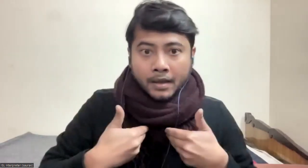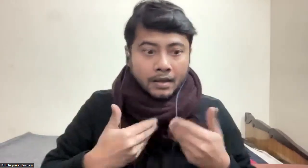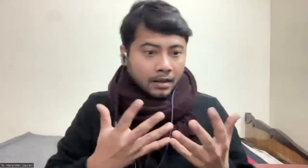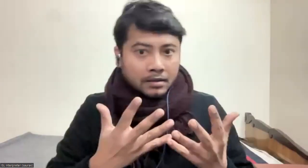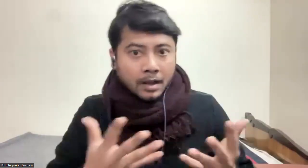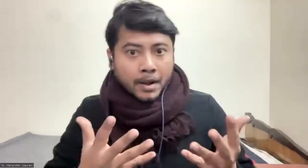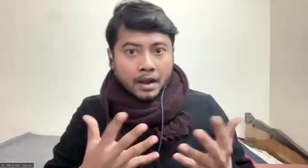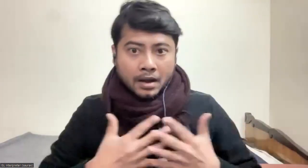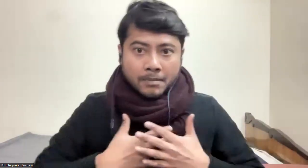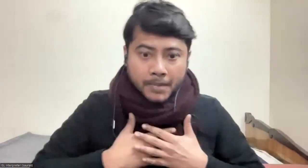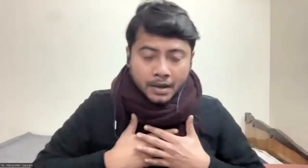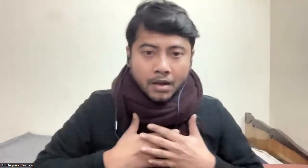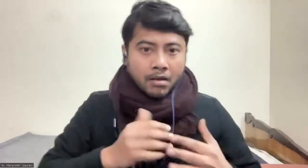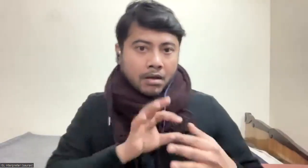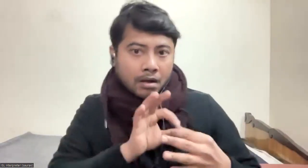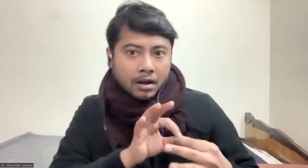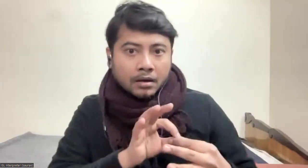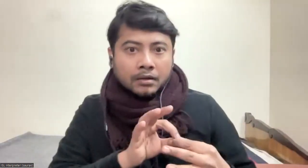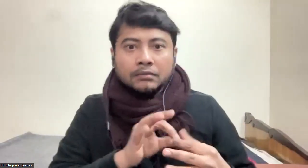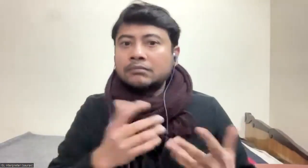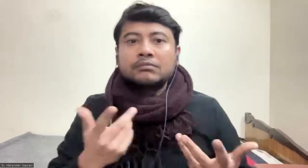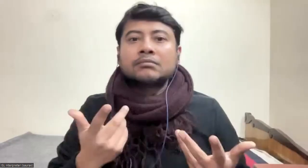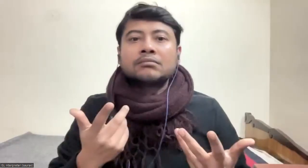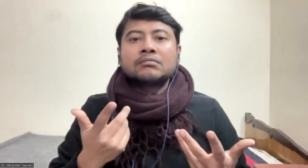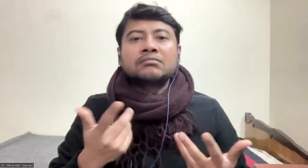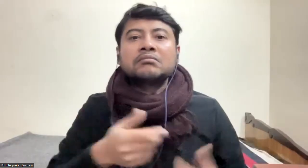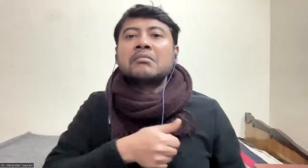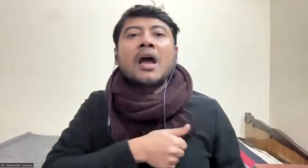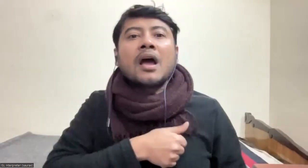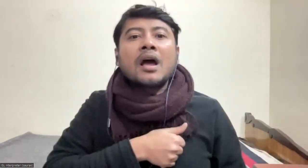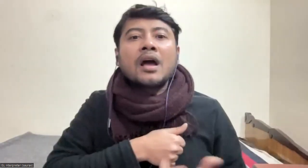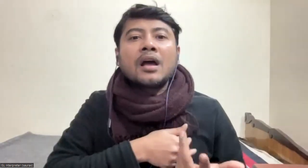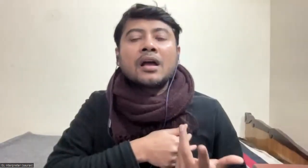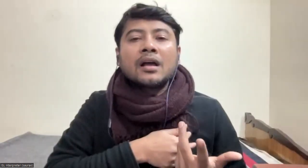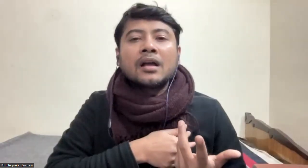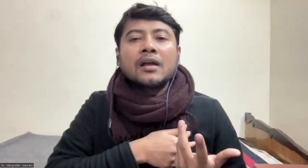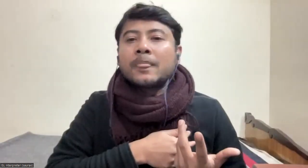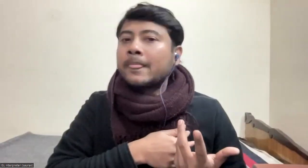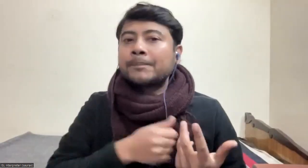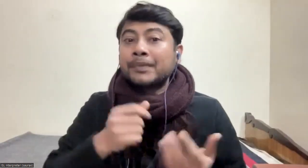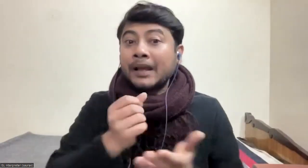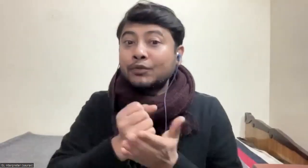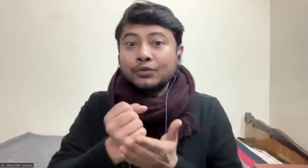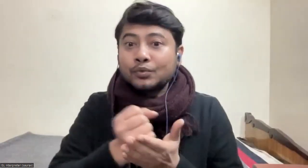We should try to free ourselves from these material things.